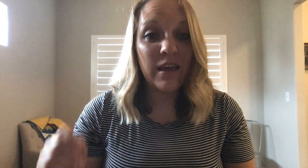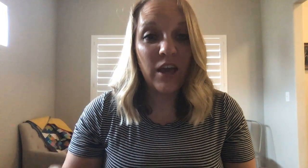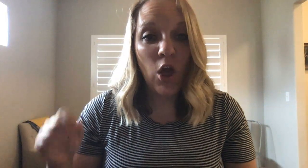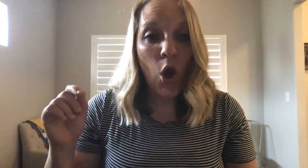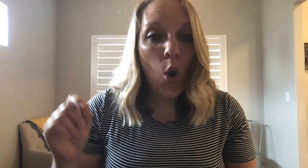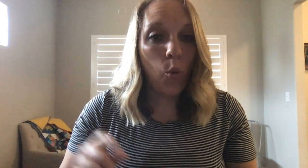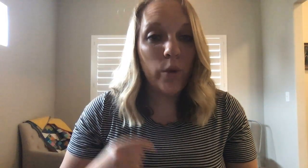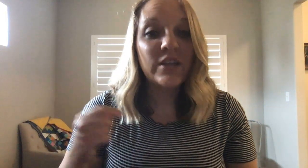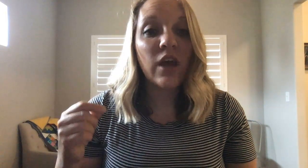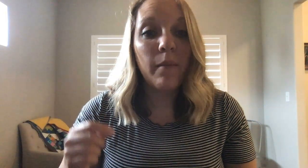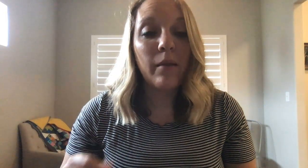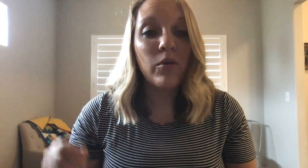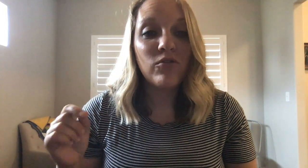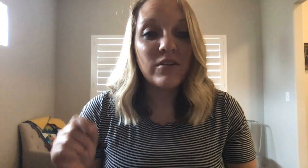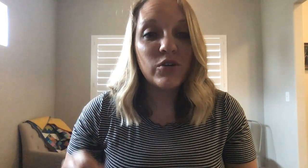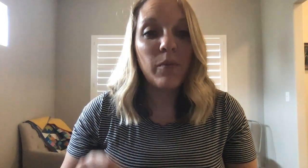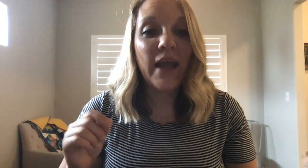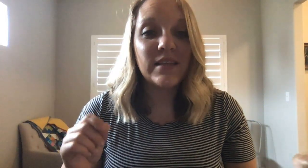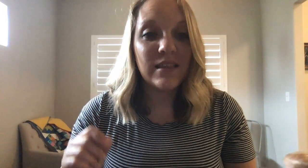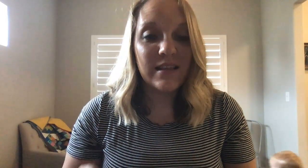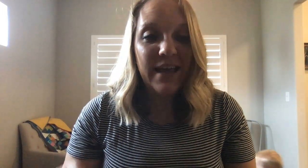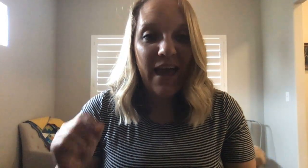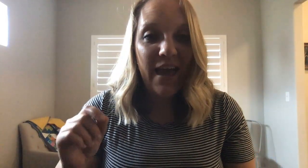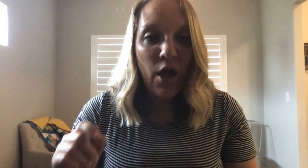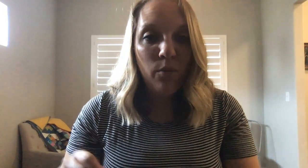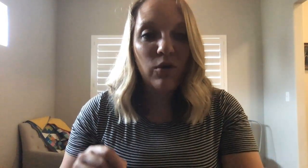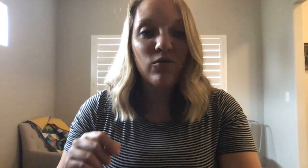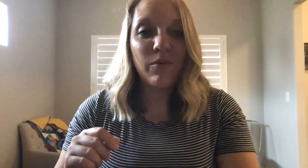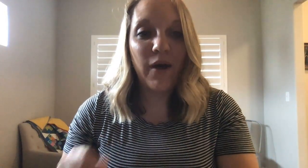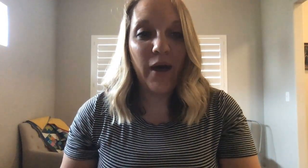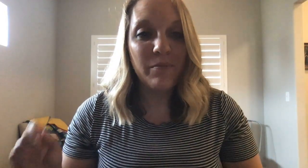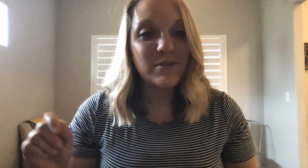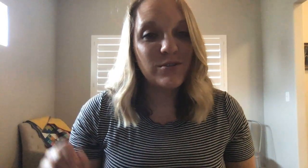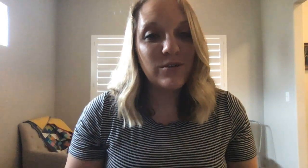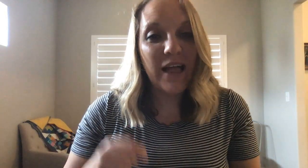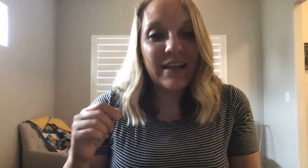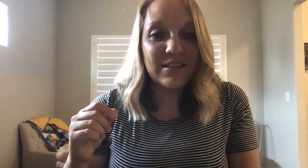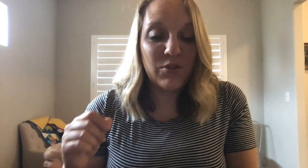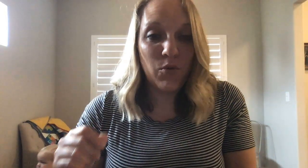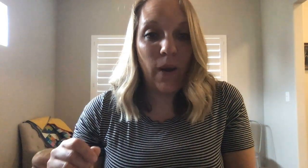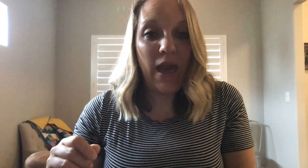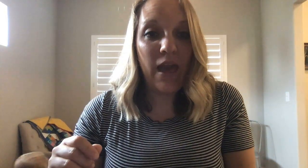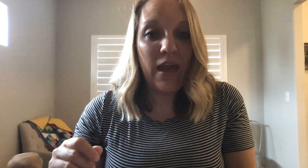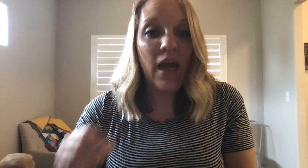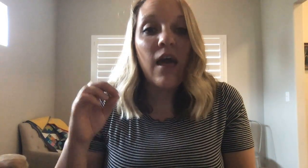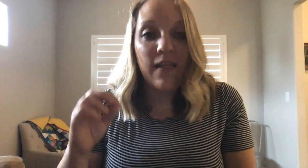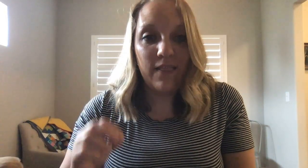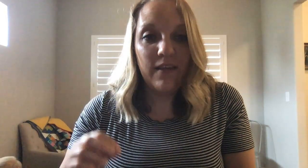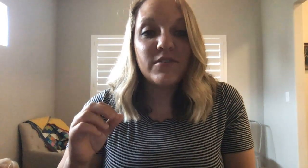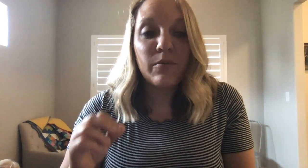sing. We shall make music to brighten the day. Music will help us to lighten the way. Lift up